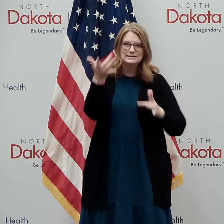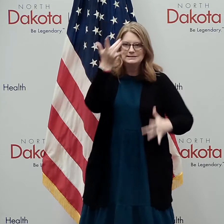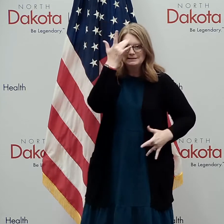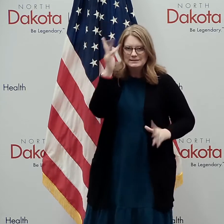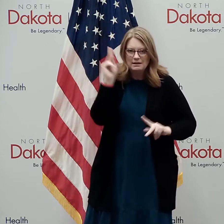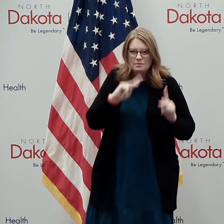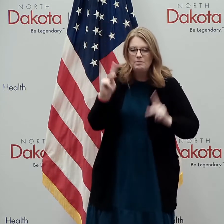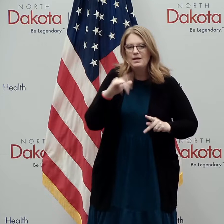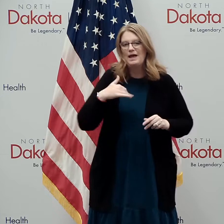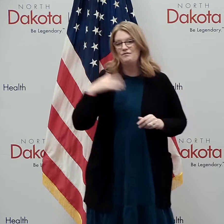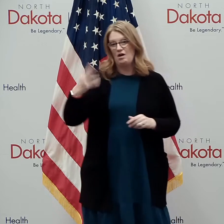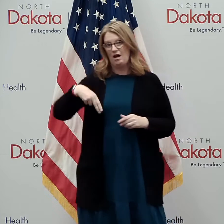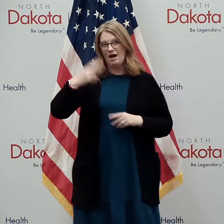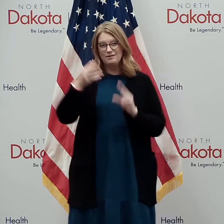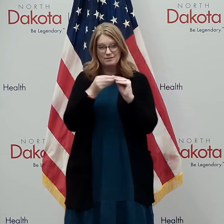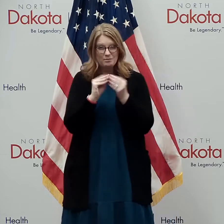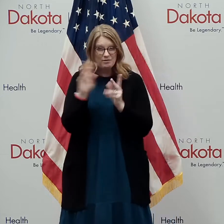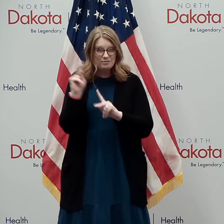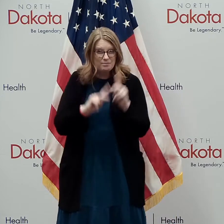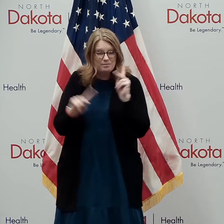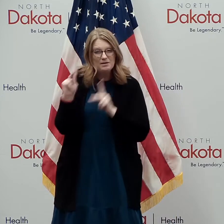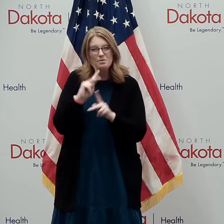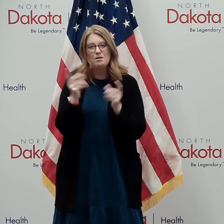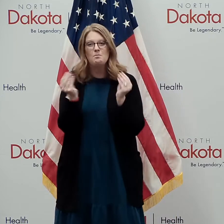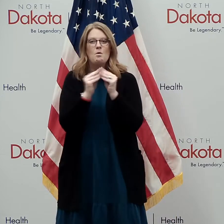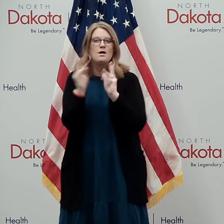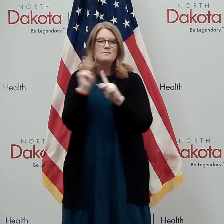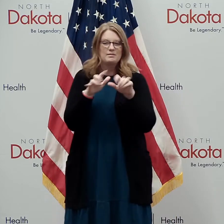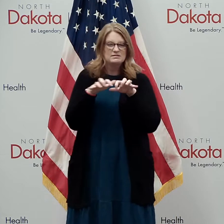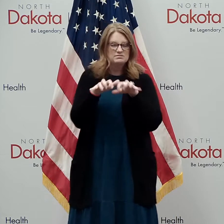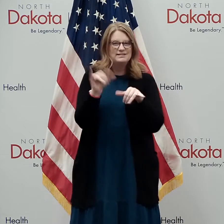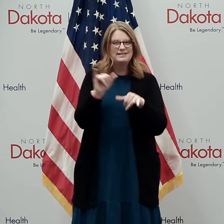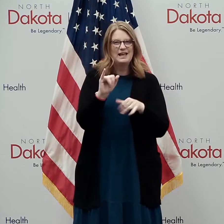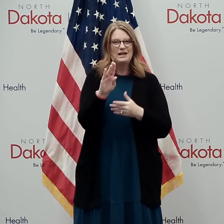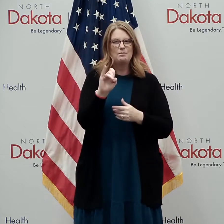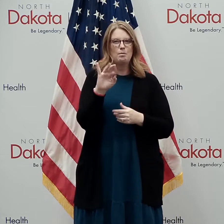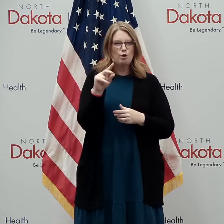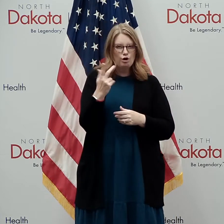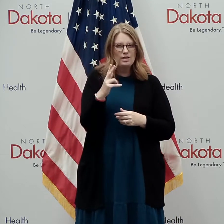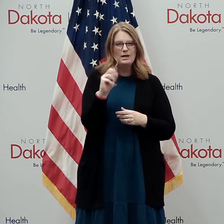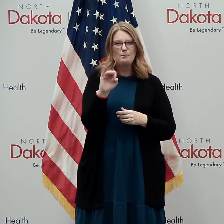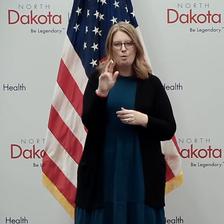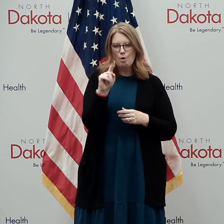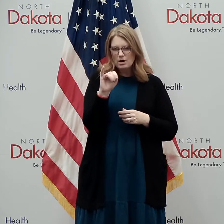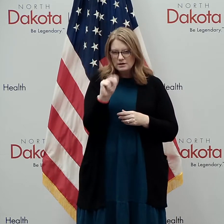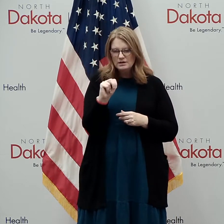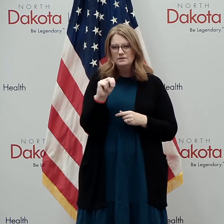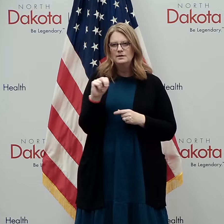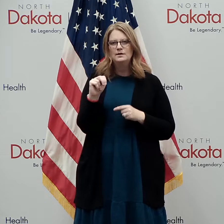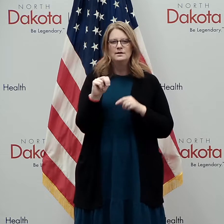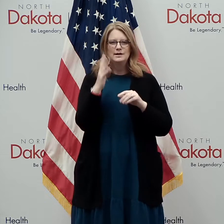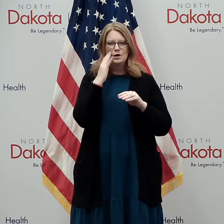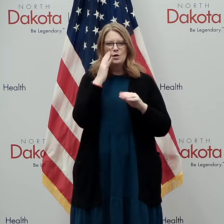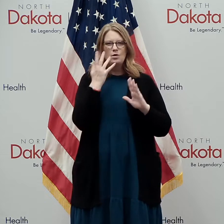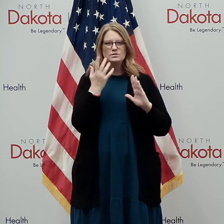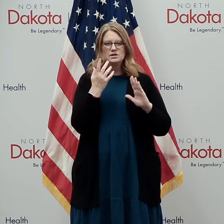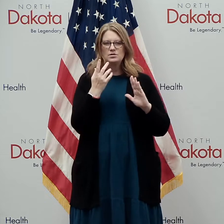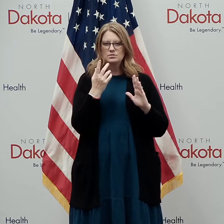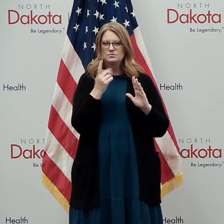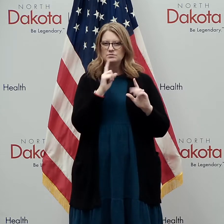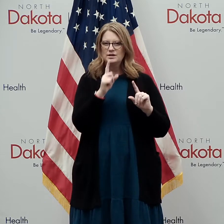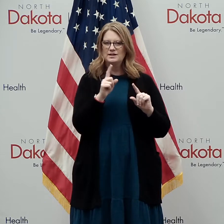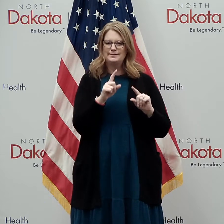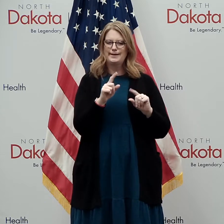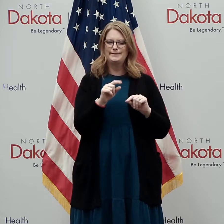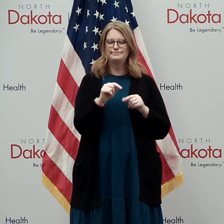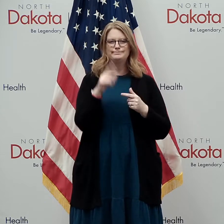higher population density, like Burley Morton, like Stark, like Ward, like Grand Forks or Cass. And so we'll continue to